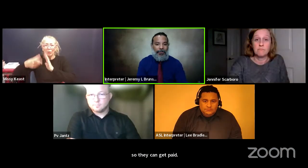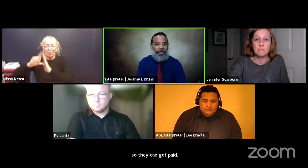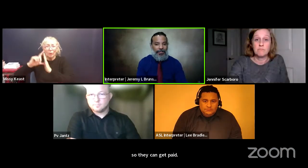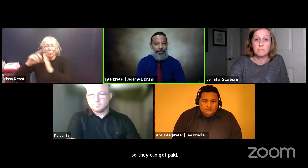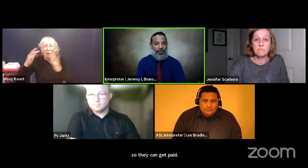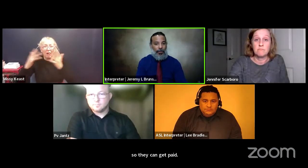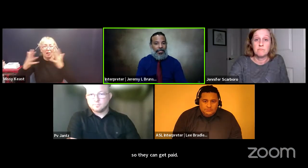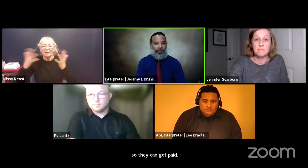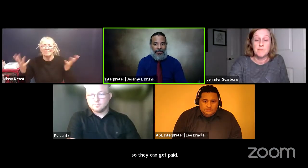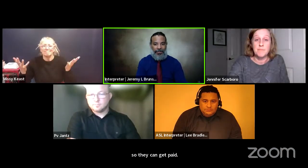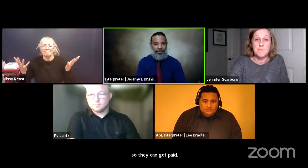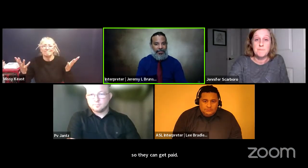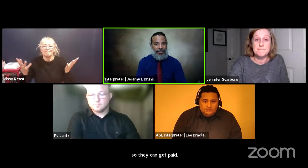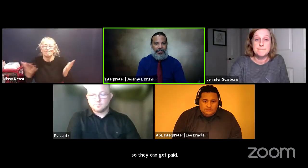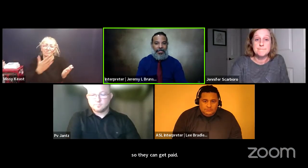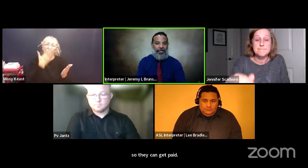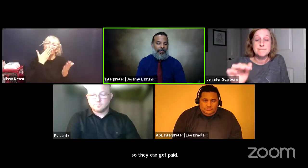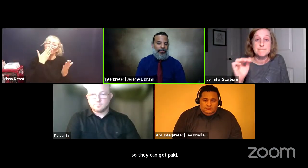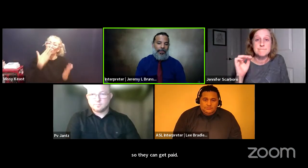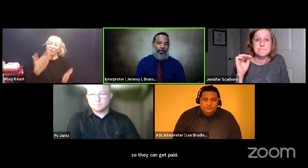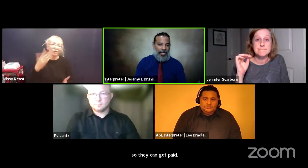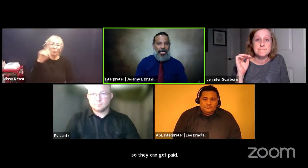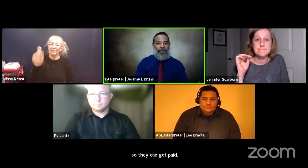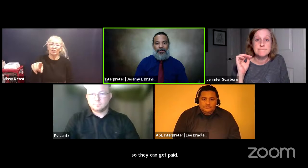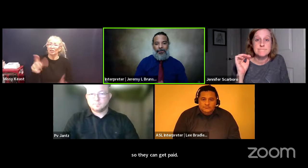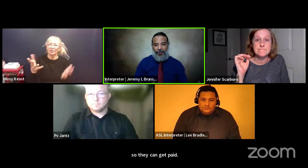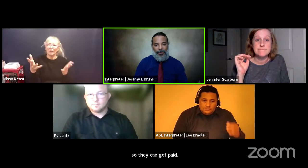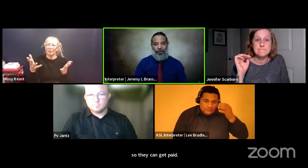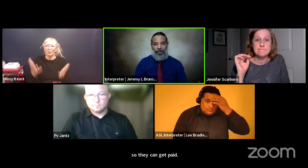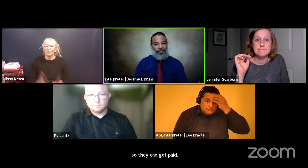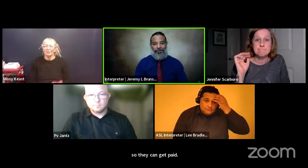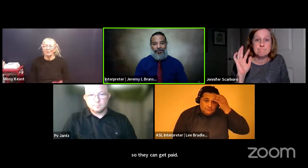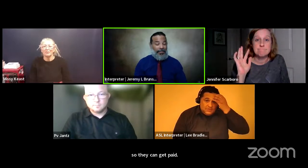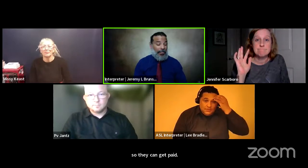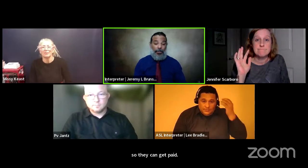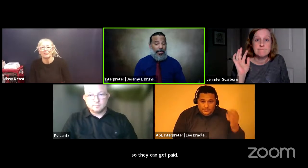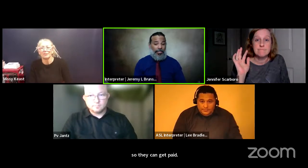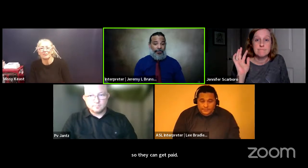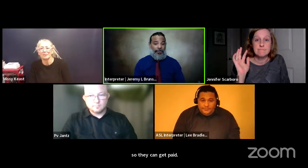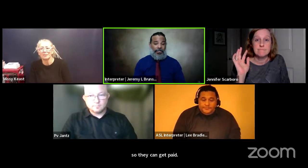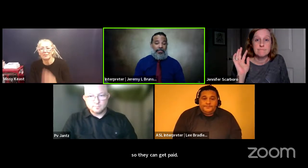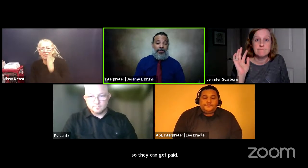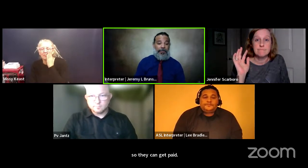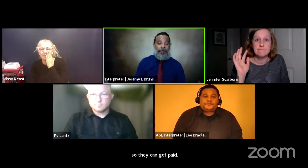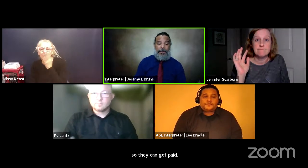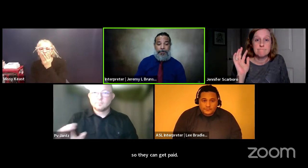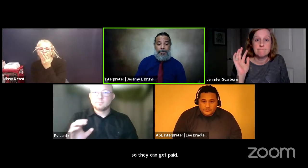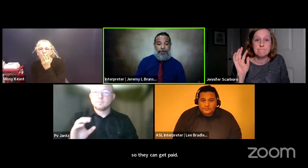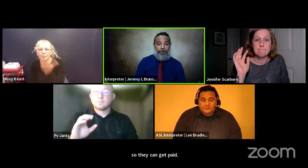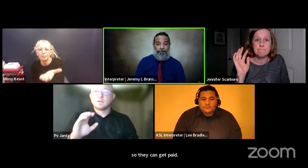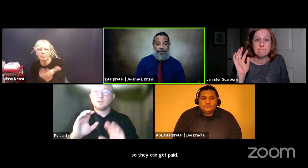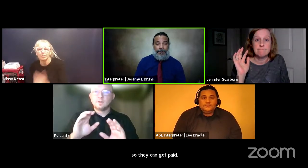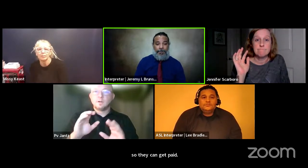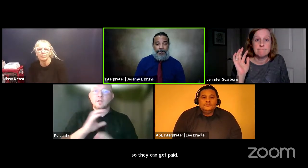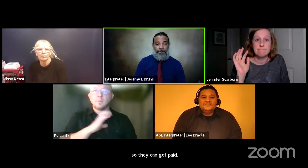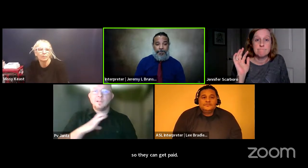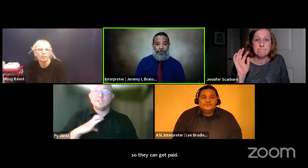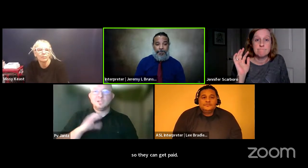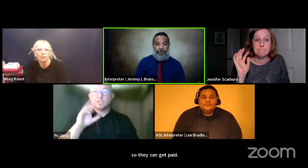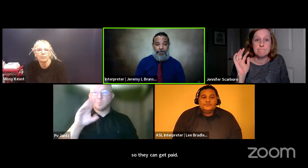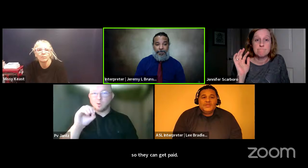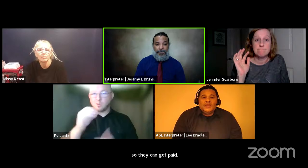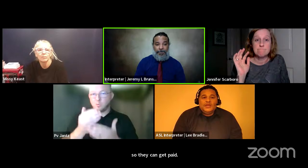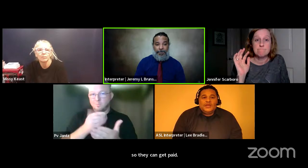that we have to do this quickly because it's going to take, with time and review and all that stuff, but it's a good question for us to consider.